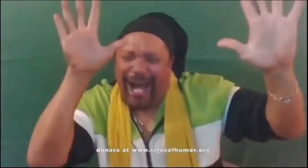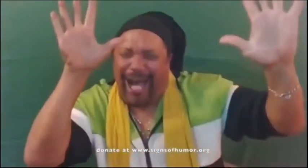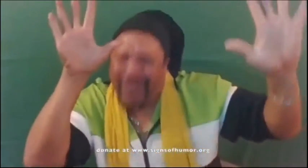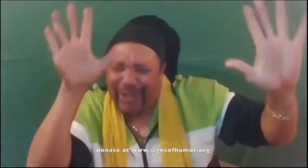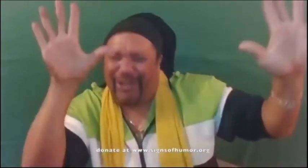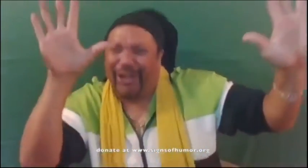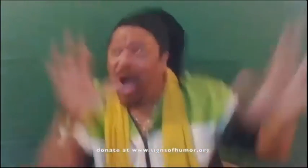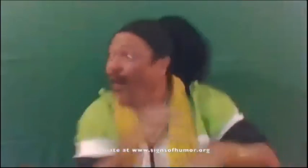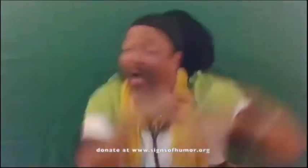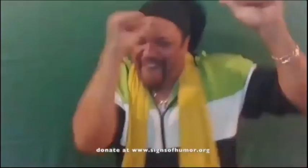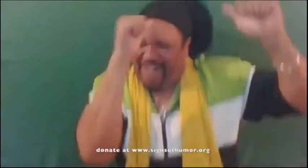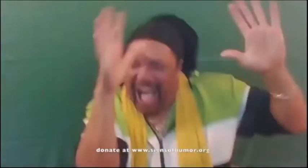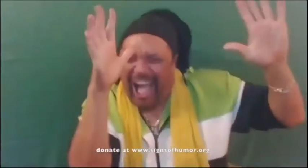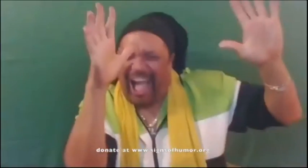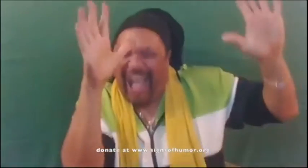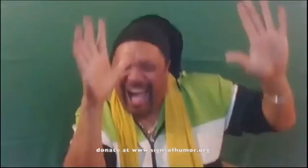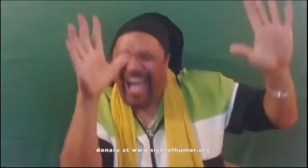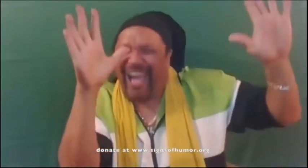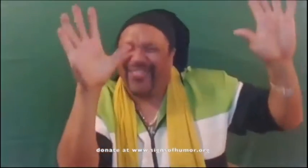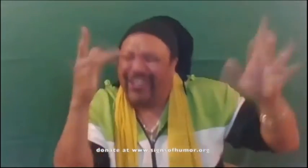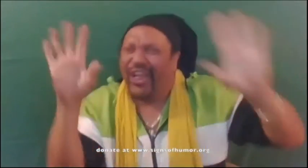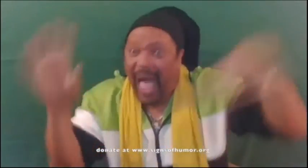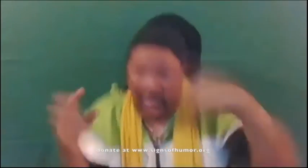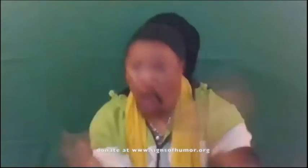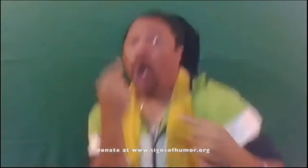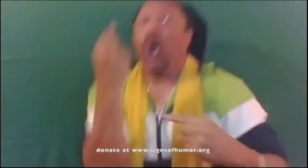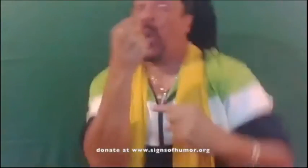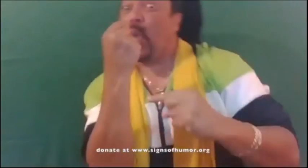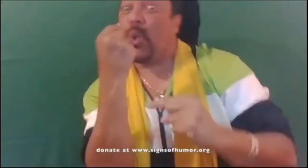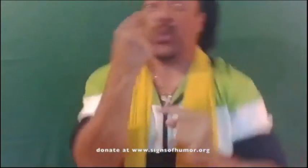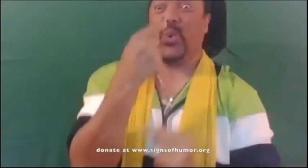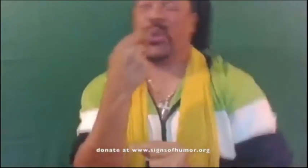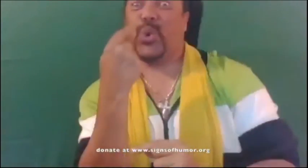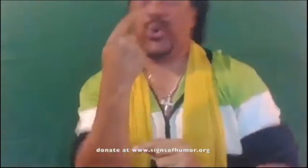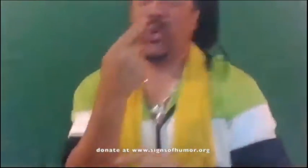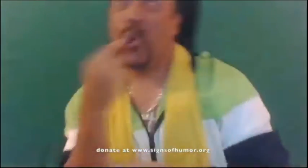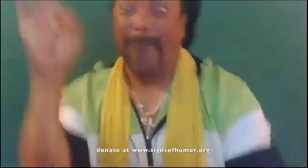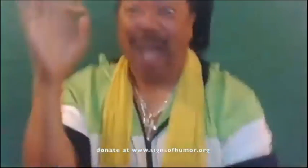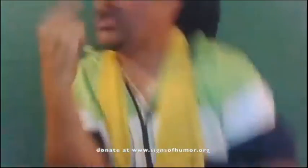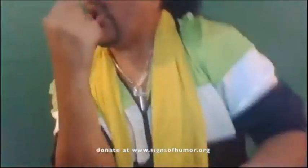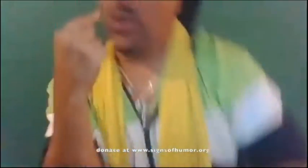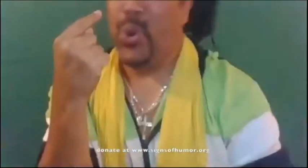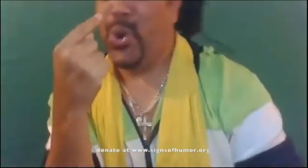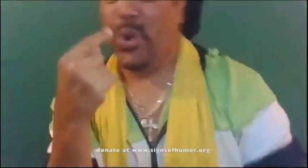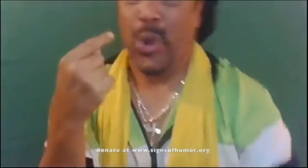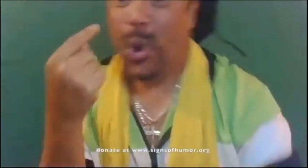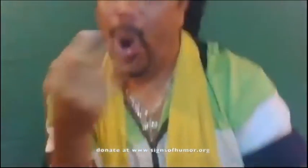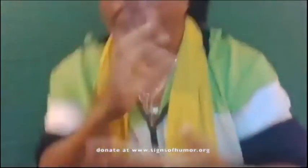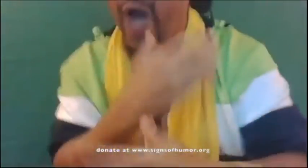hit the note, they taking it an octave up, another octave up, right? They're like, "Ooh, yeah.